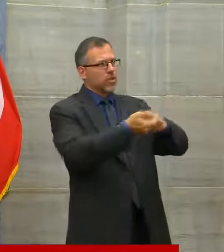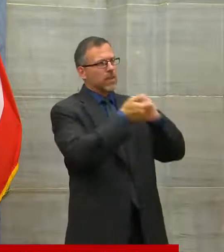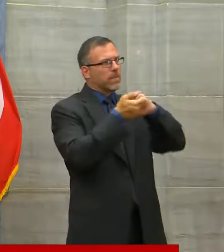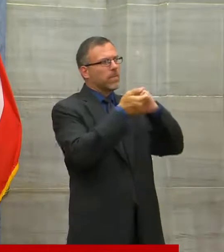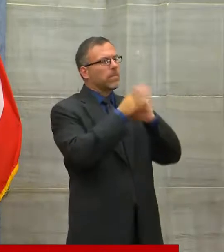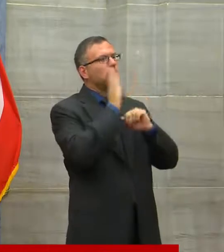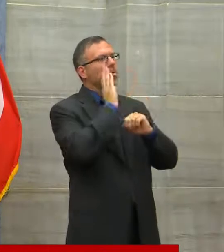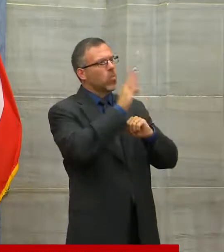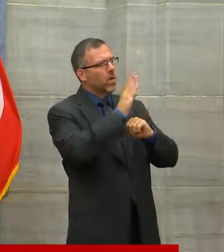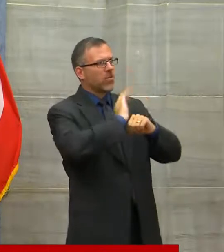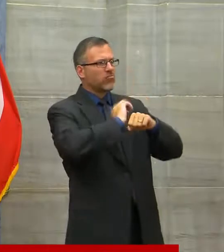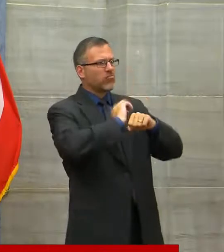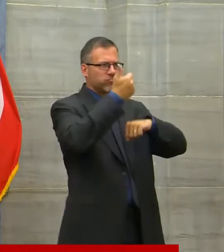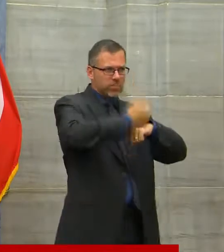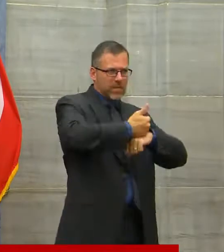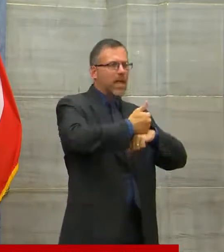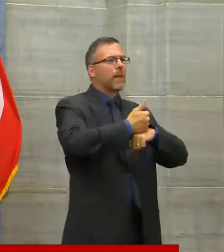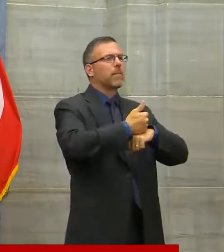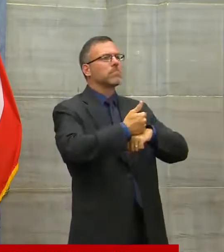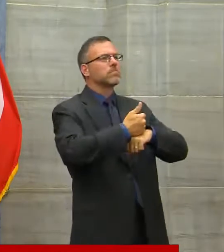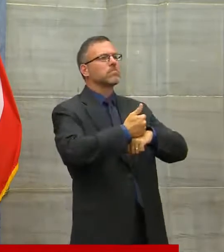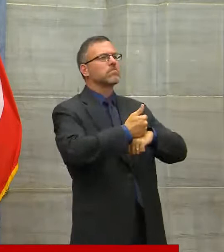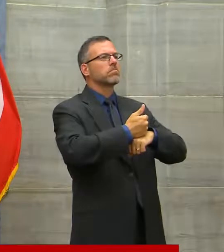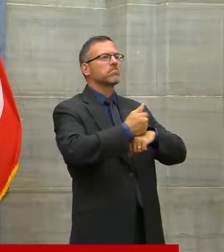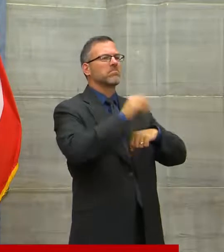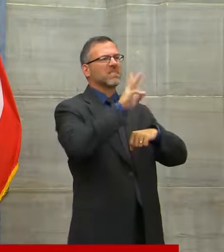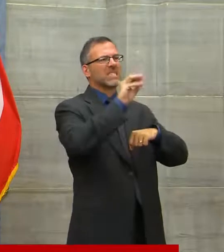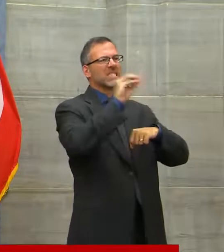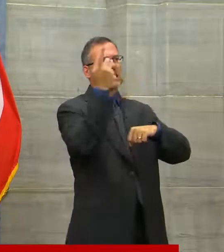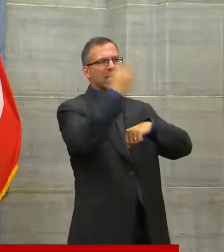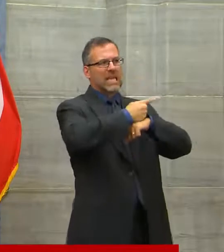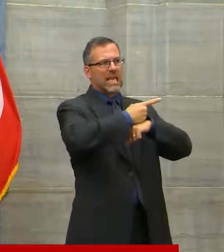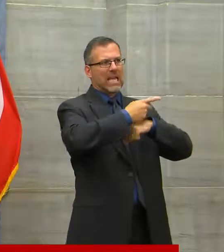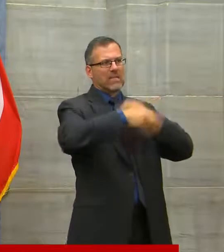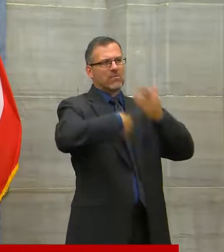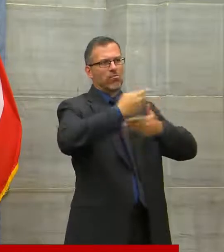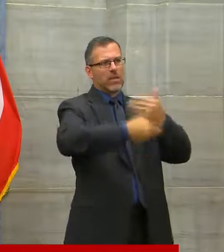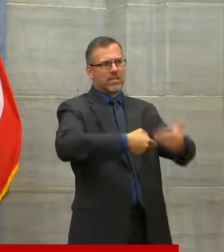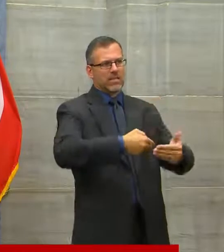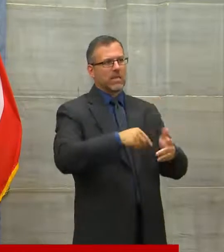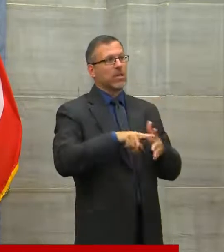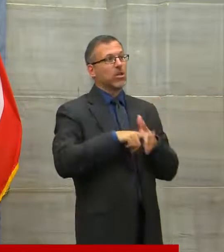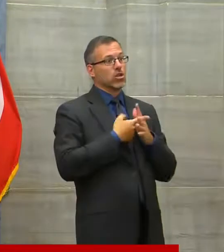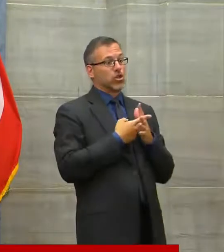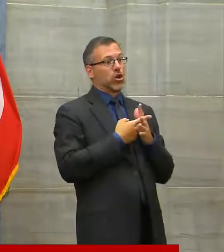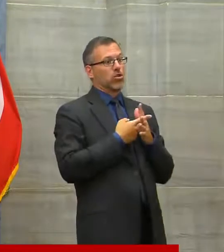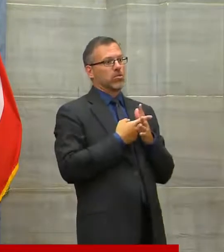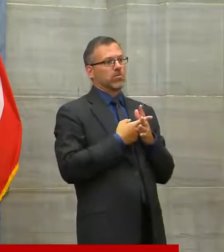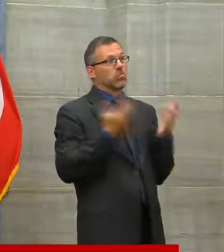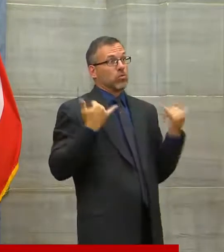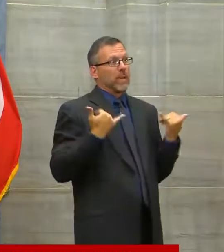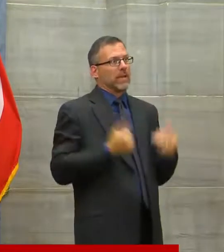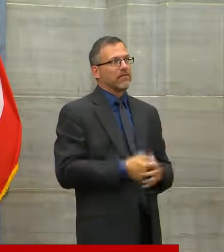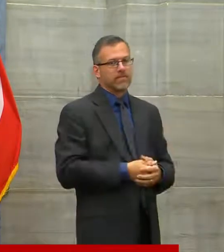the oversight for that 60 days, but that process will begin as of now.